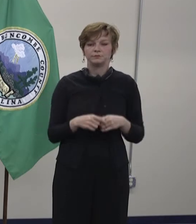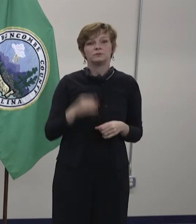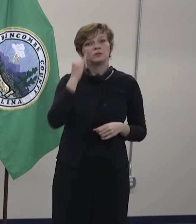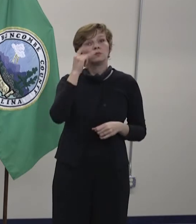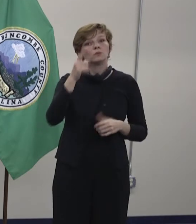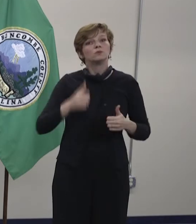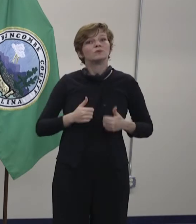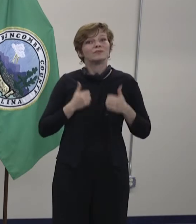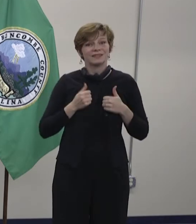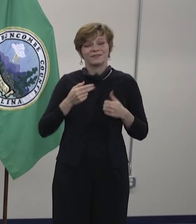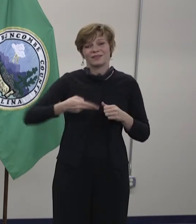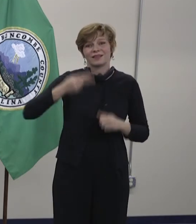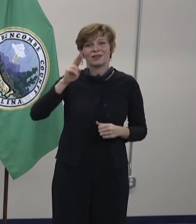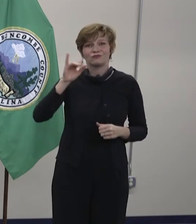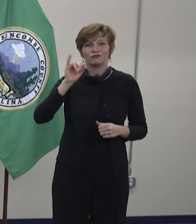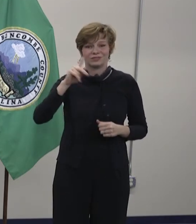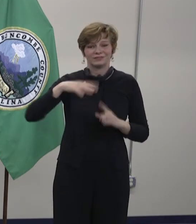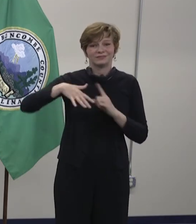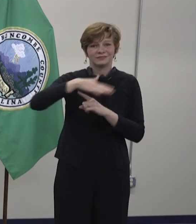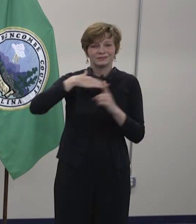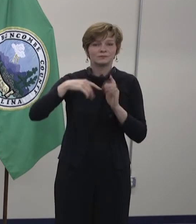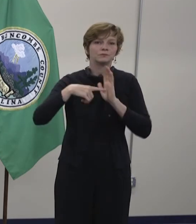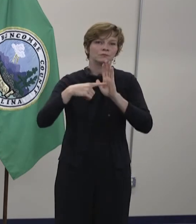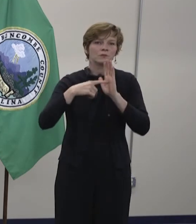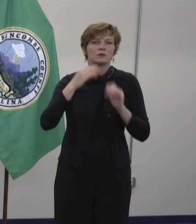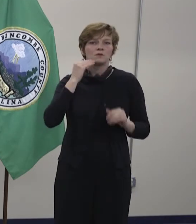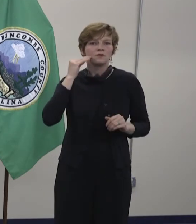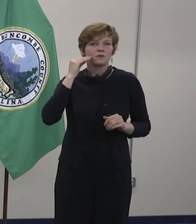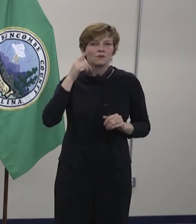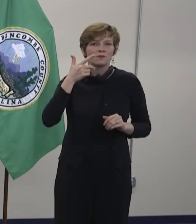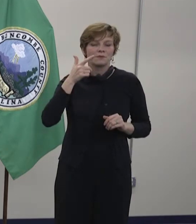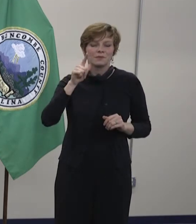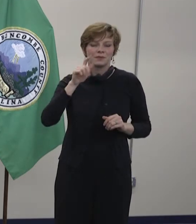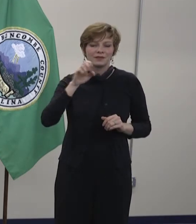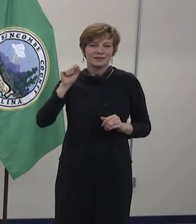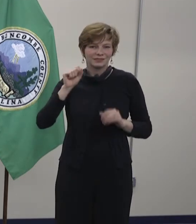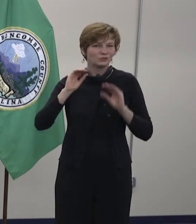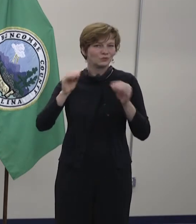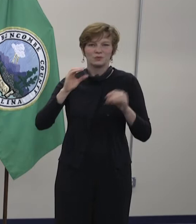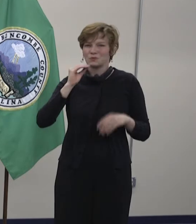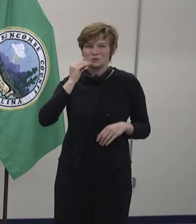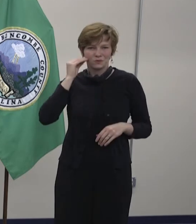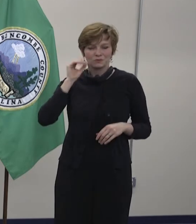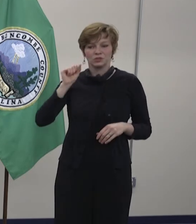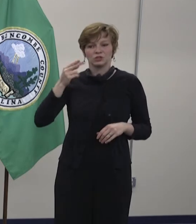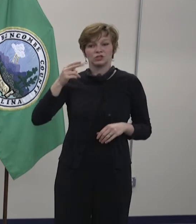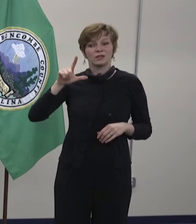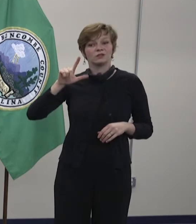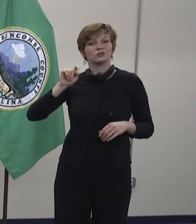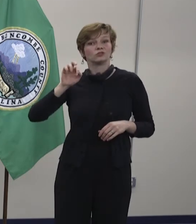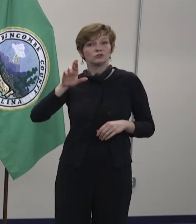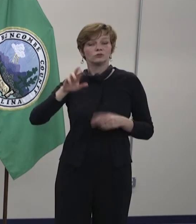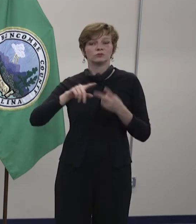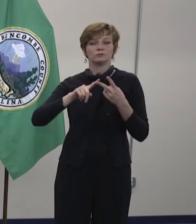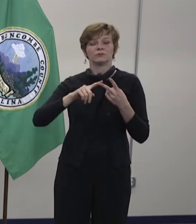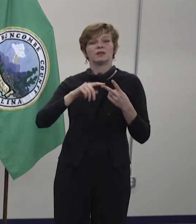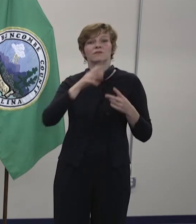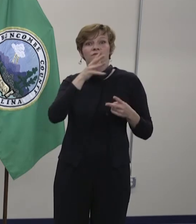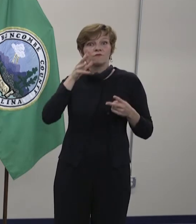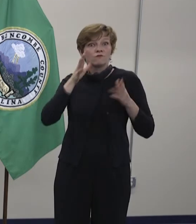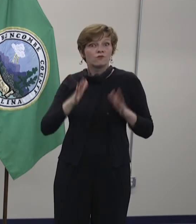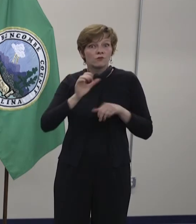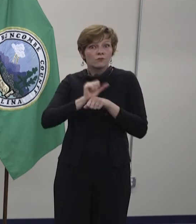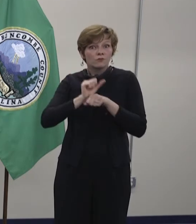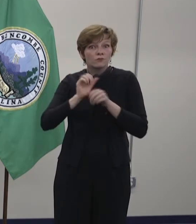setting like a homeless shelter or migrant farm worker camps, and you think you've been exposed, we want you to get